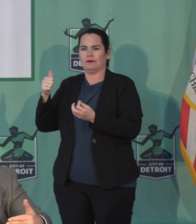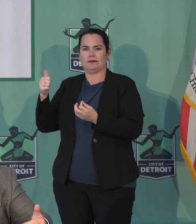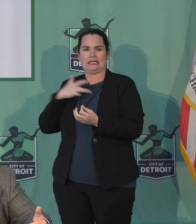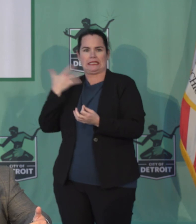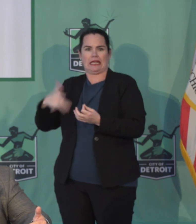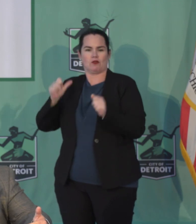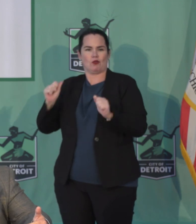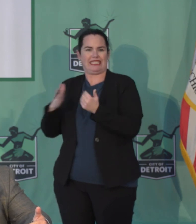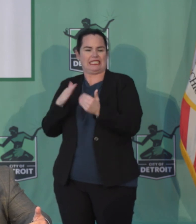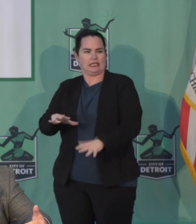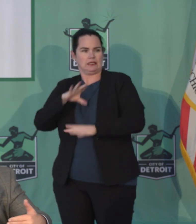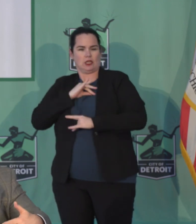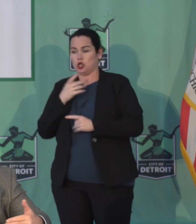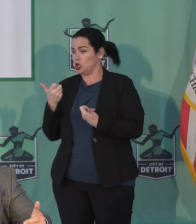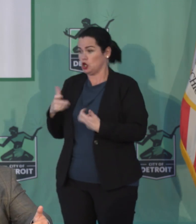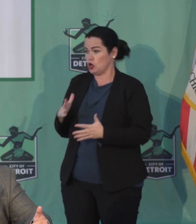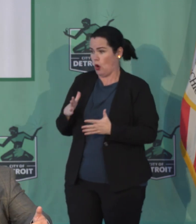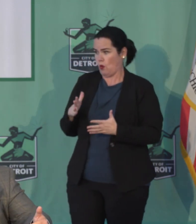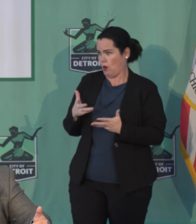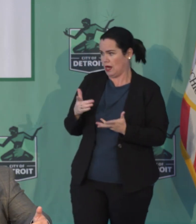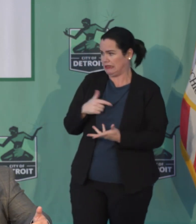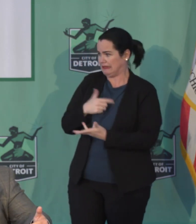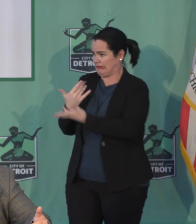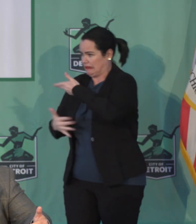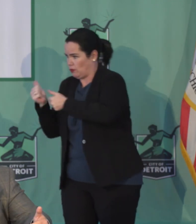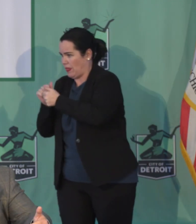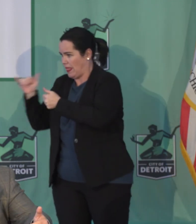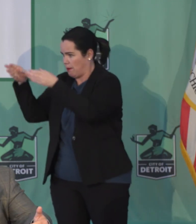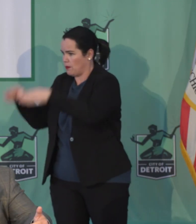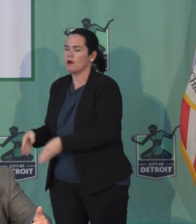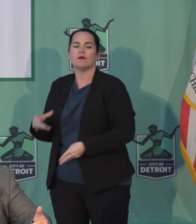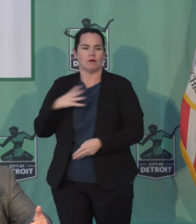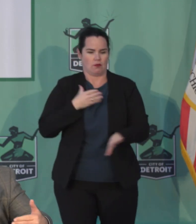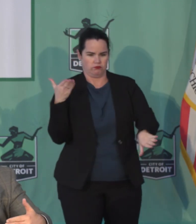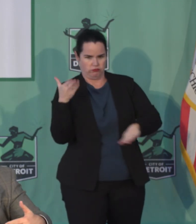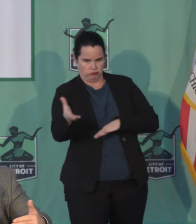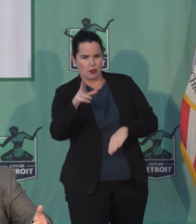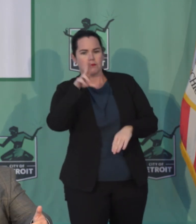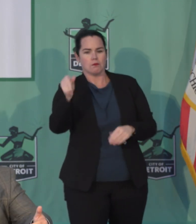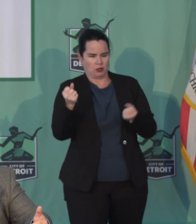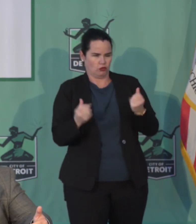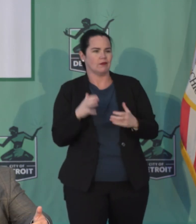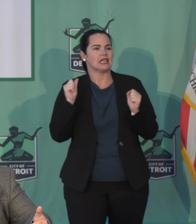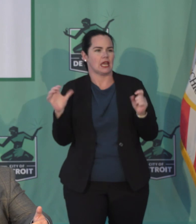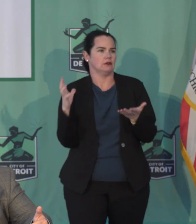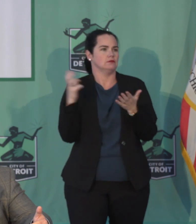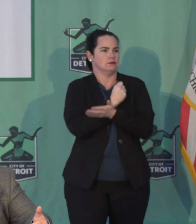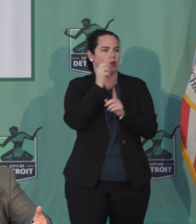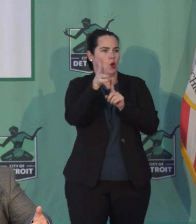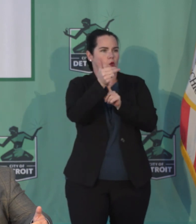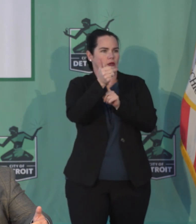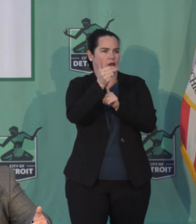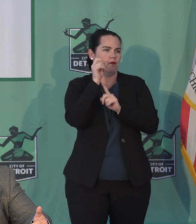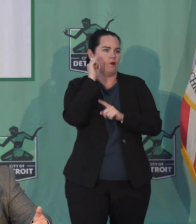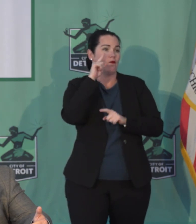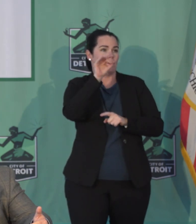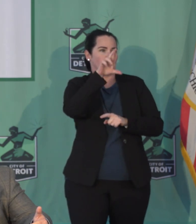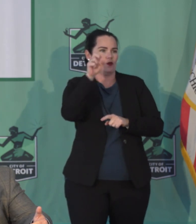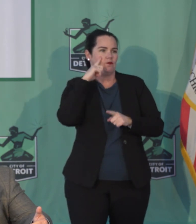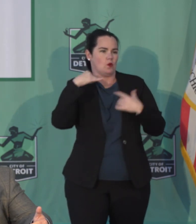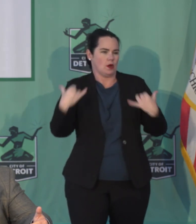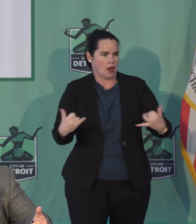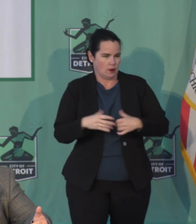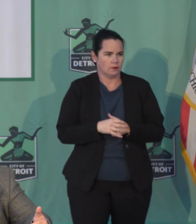compromised, and you don't want to go home to them. We have extended the offer of the housing to DDOT workers. We are treating our